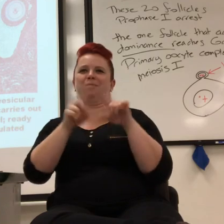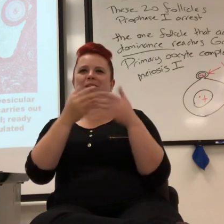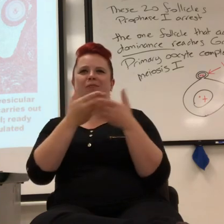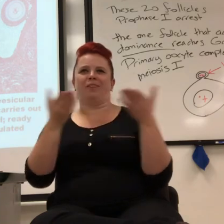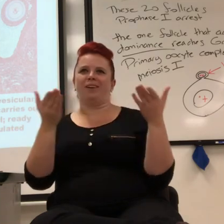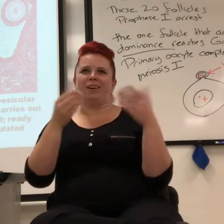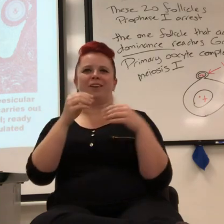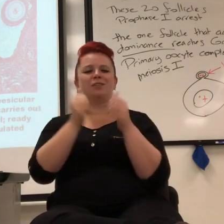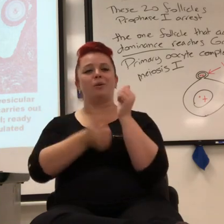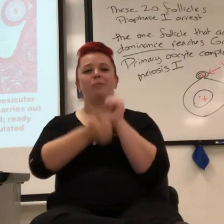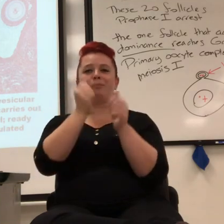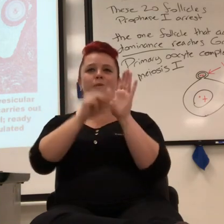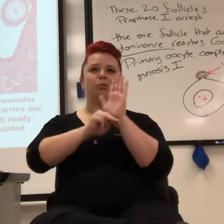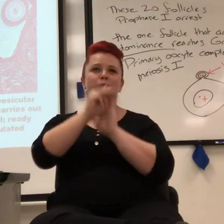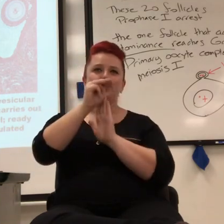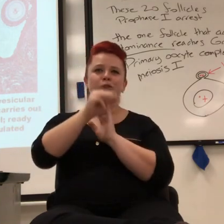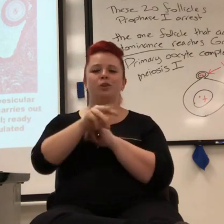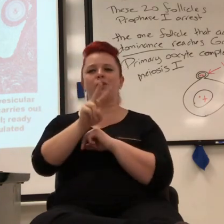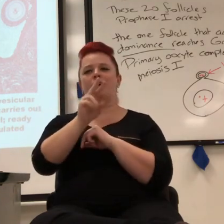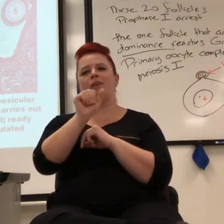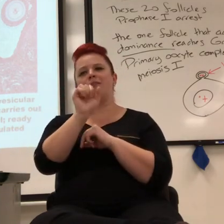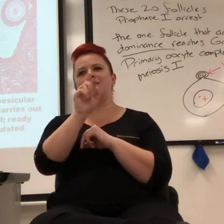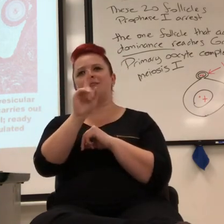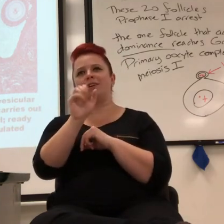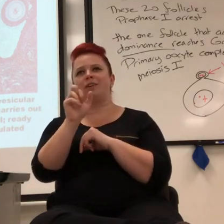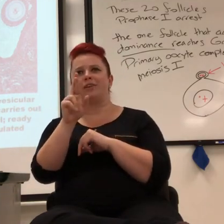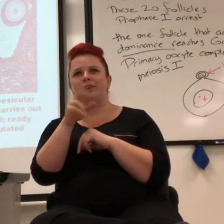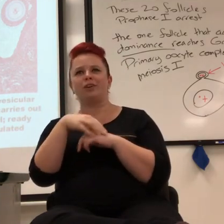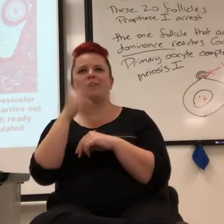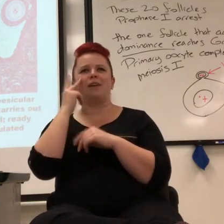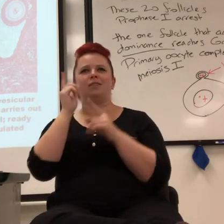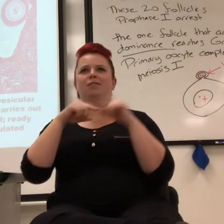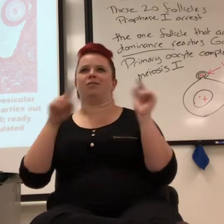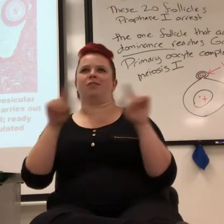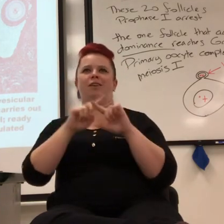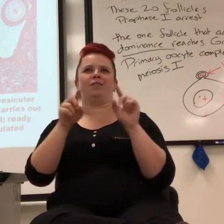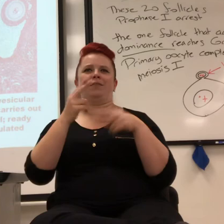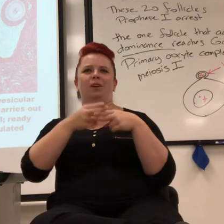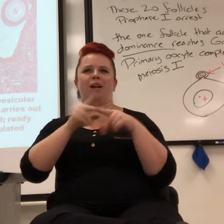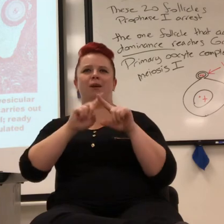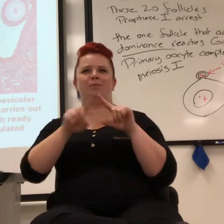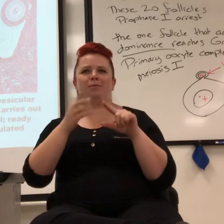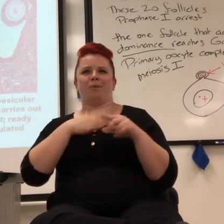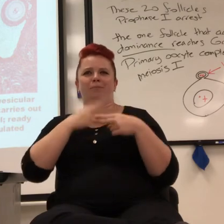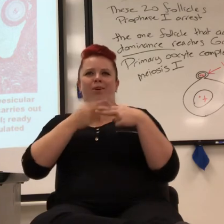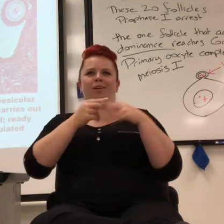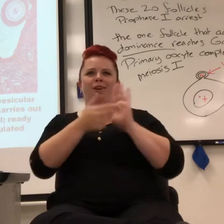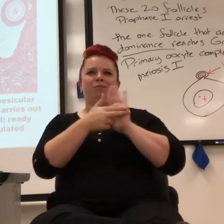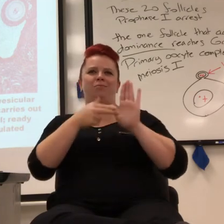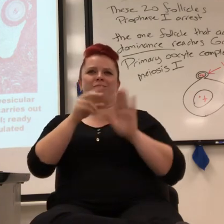follicle, tertiary follicle. So I do see other names. I'm sticking with graphene. Okay.